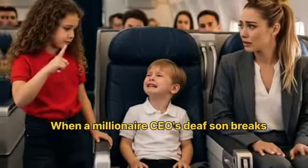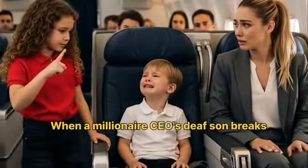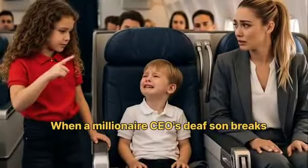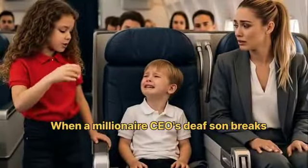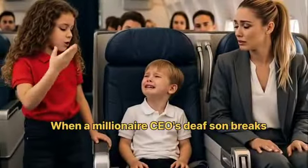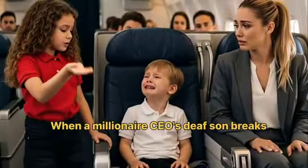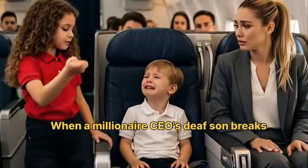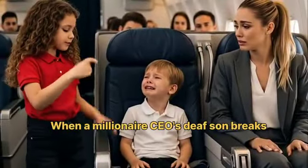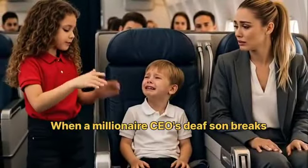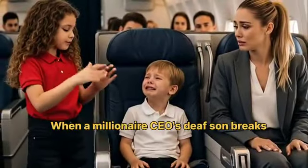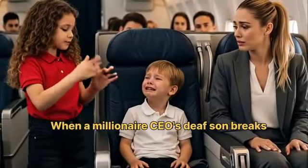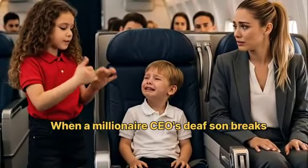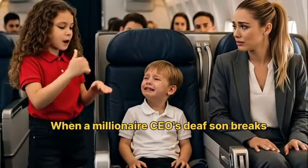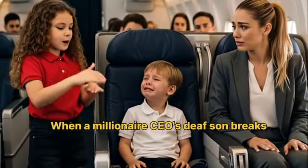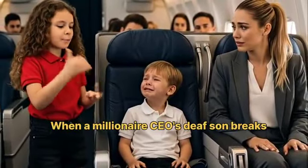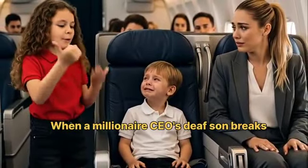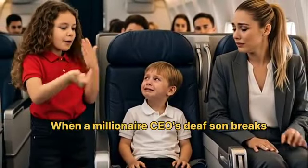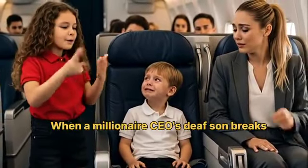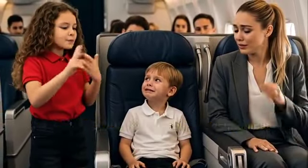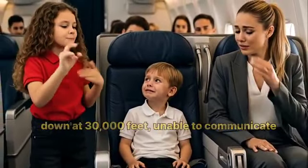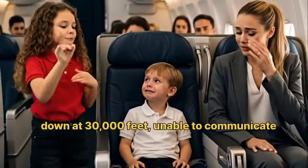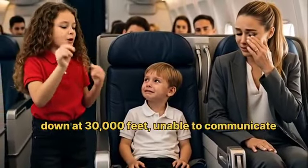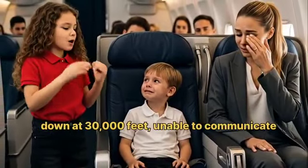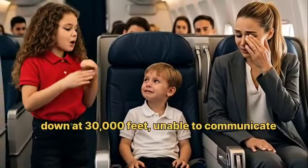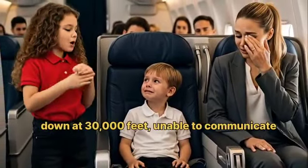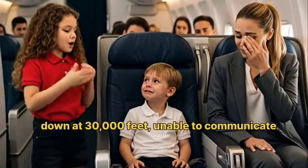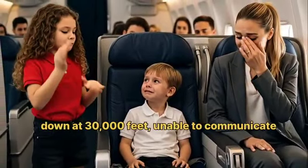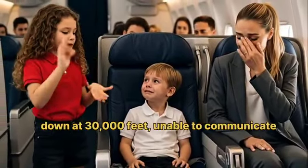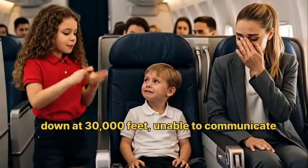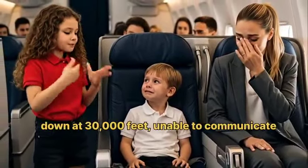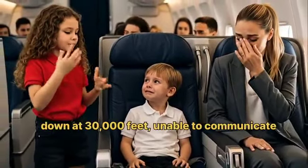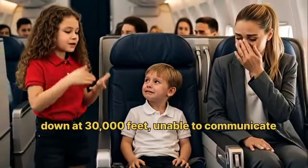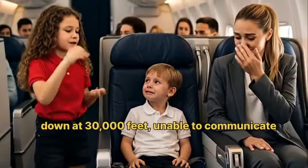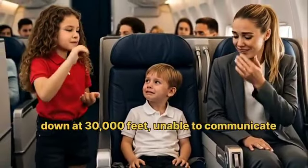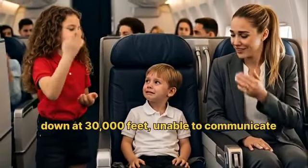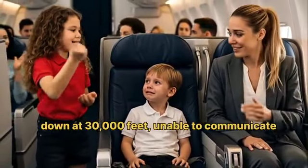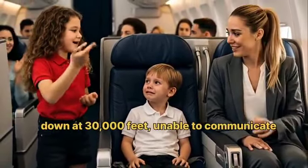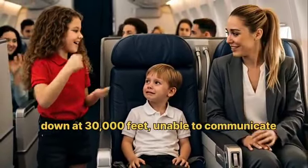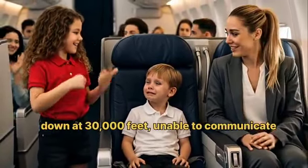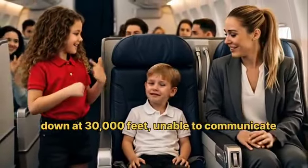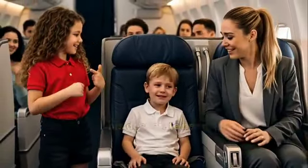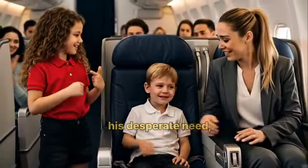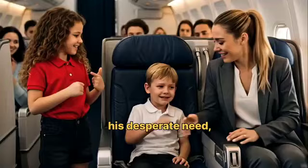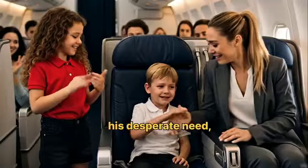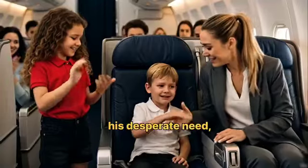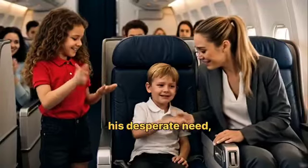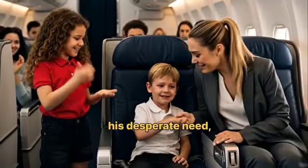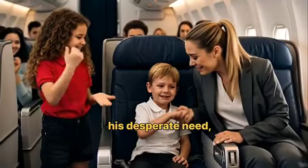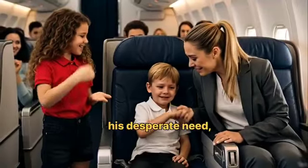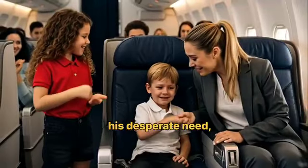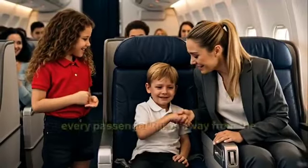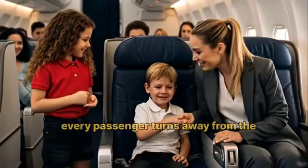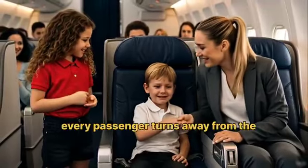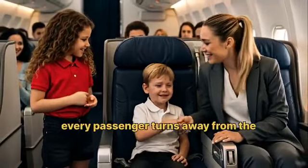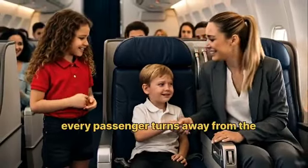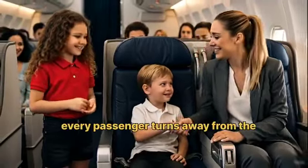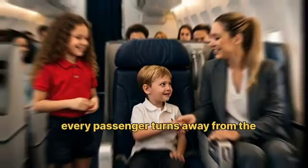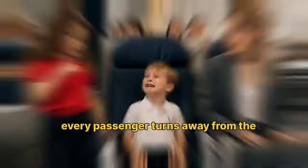When a millionaire CEO's deaf son breaks down at 30,000 feet, unable to communicate his desperate need, every passenger